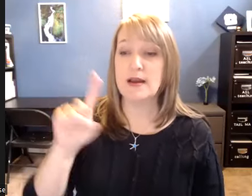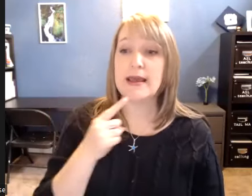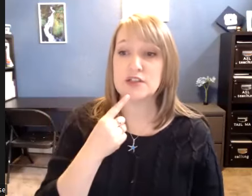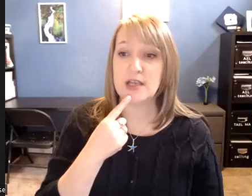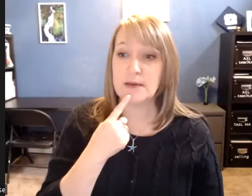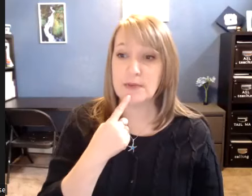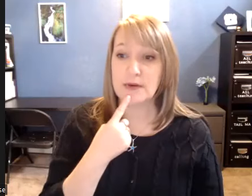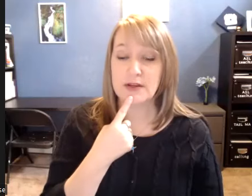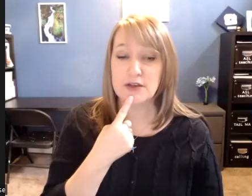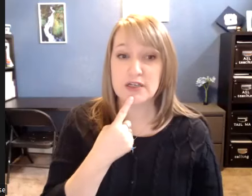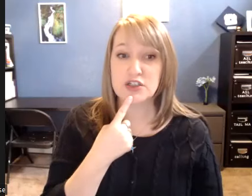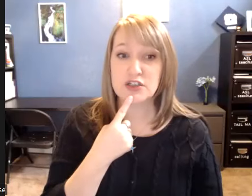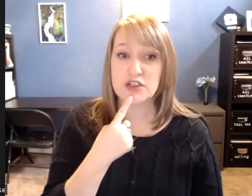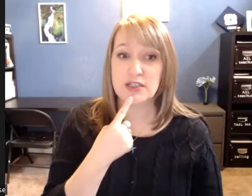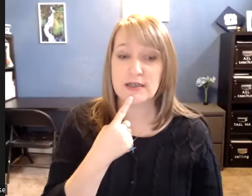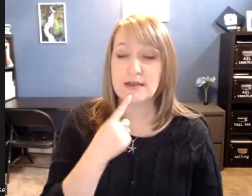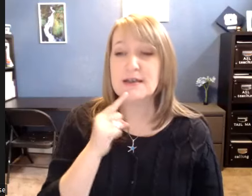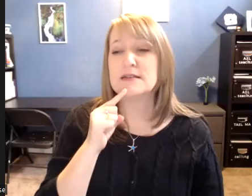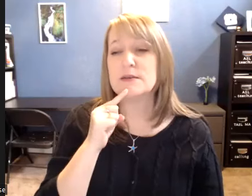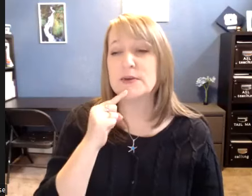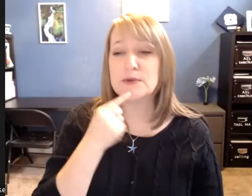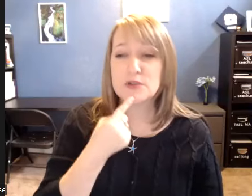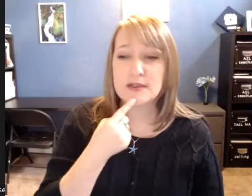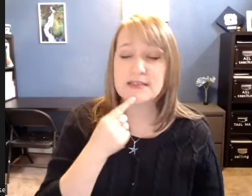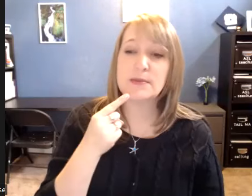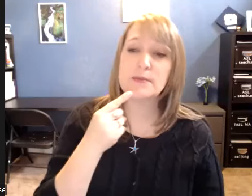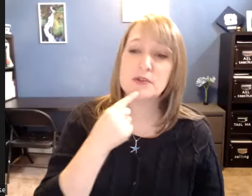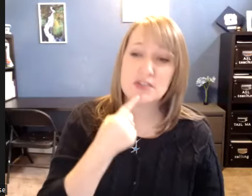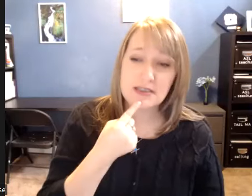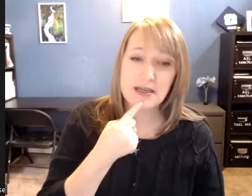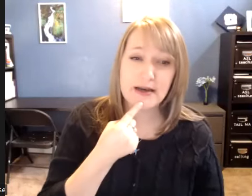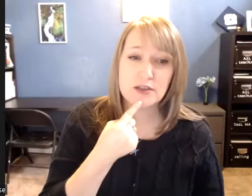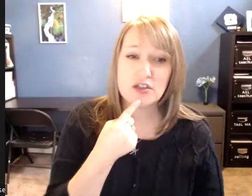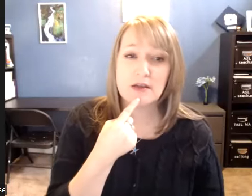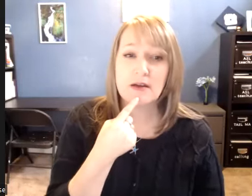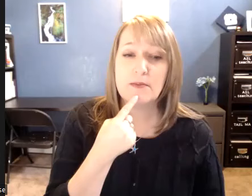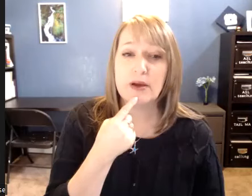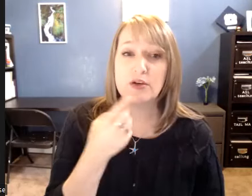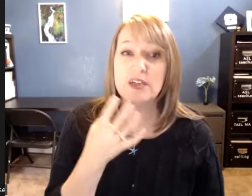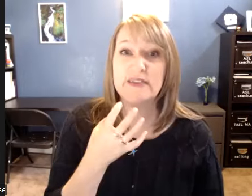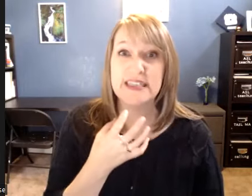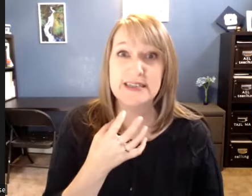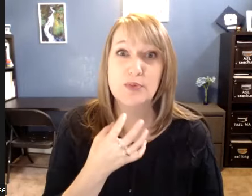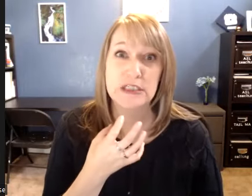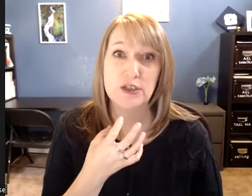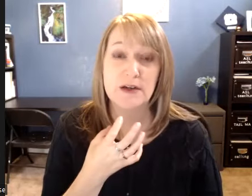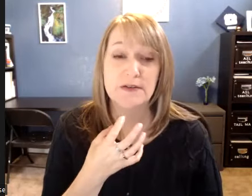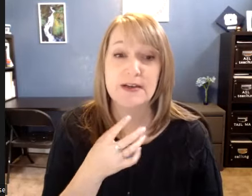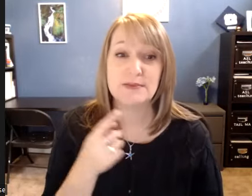hand shape and you touch your chin. Some people twist, some people just touch, but you're going to have a disappointed look on your face because